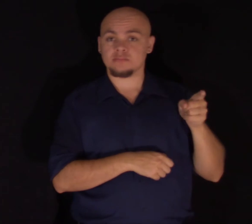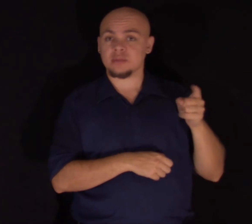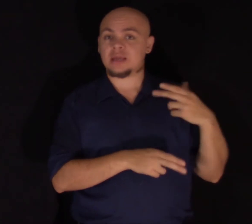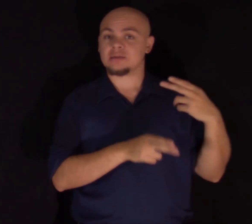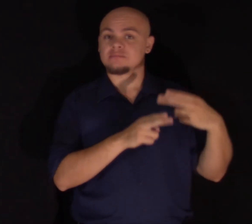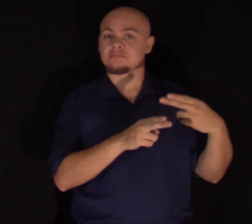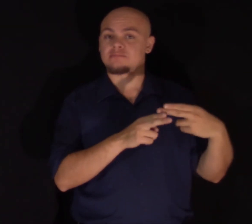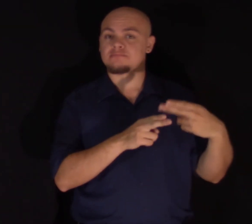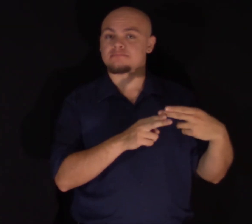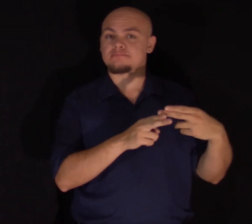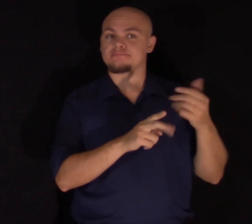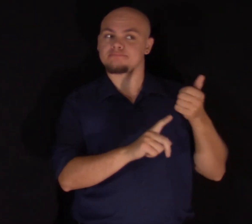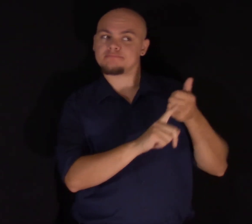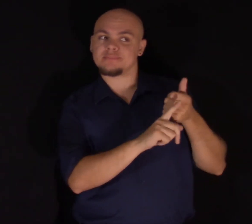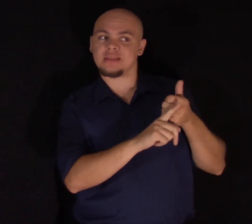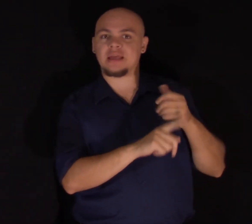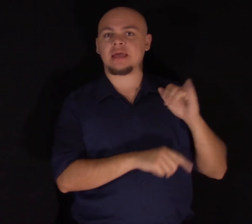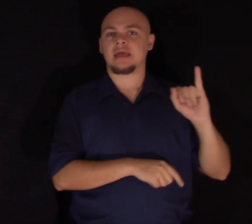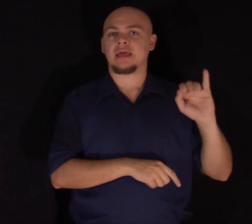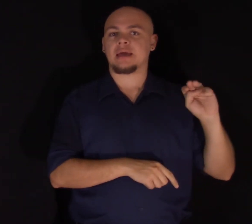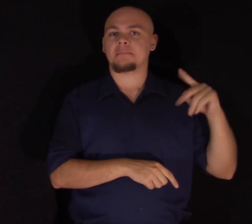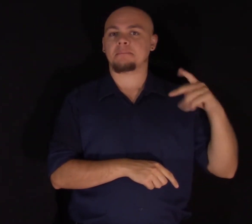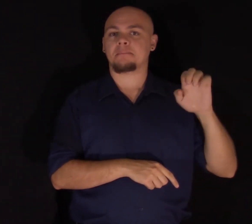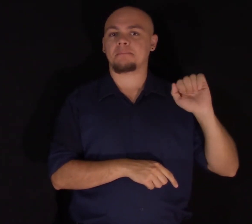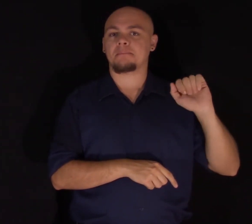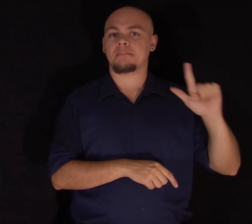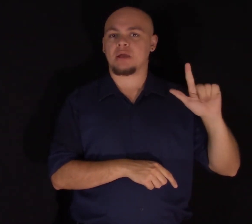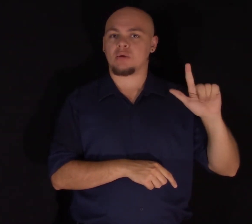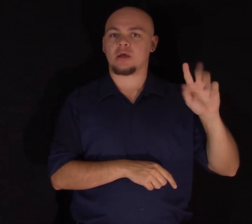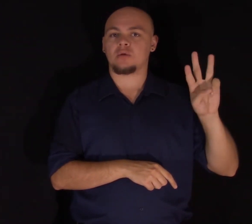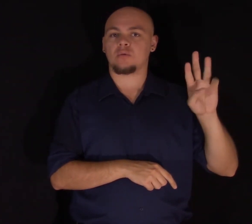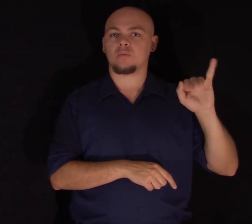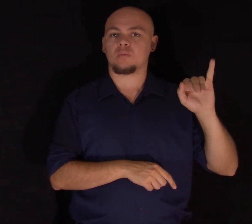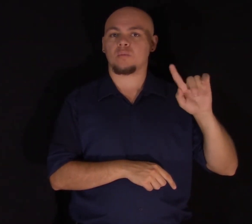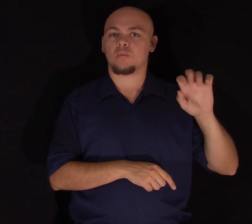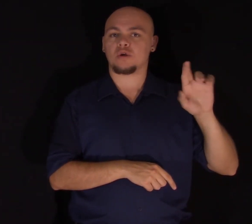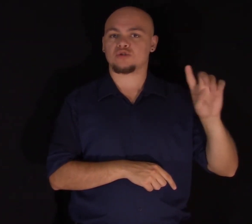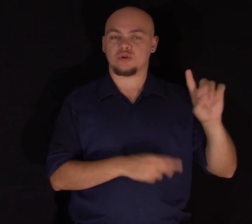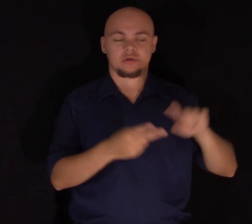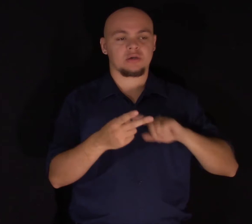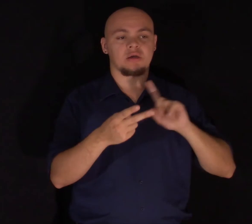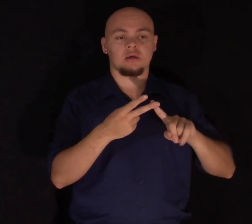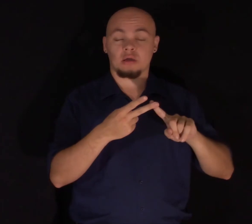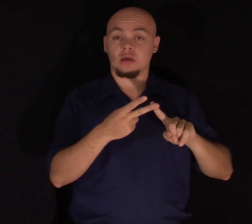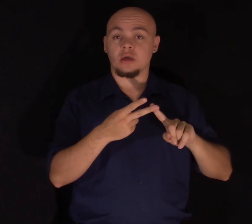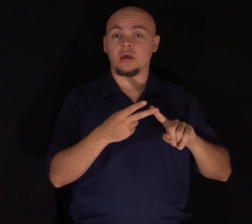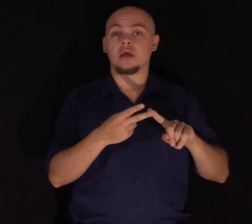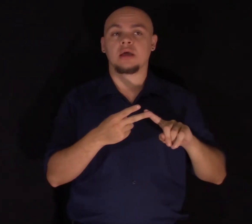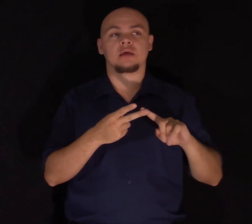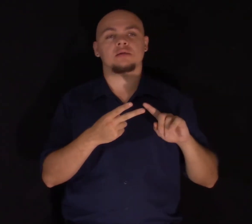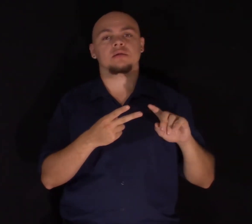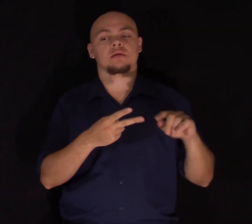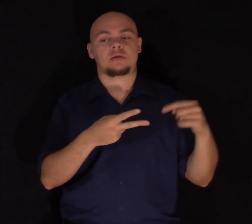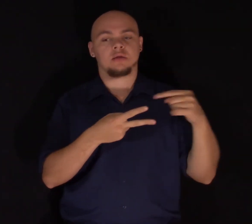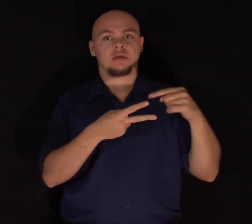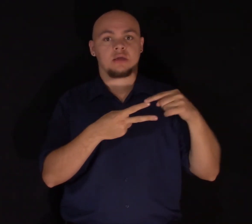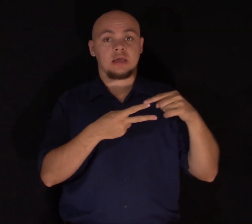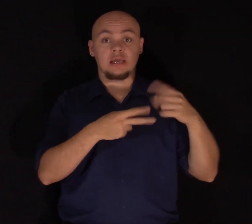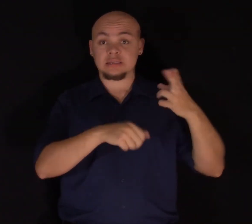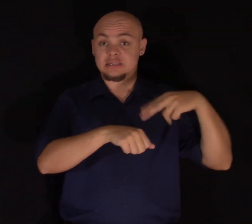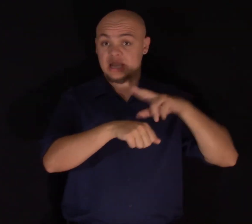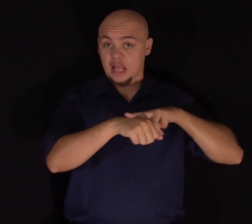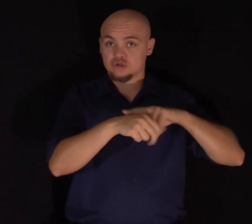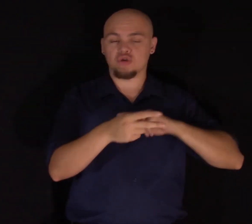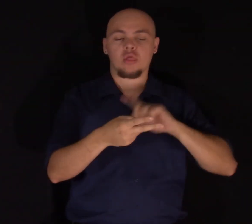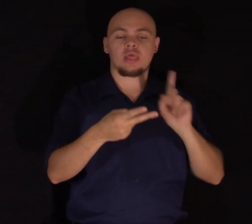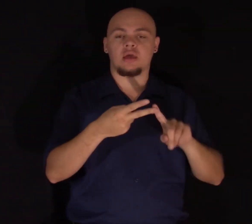known as the Imperial Wizard. Bob White was a Grand Dragon, meaning state leader. Imperial Wizard is a national leader in